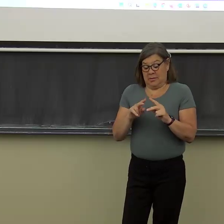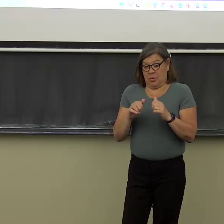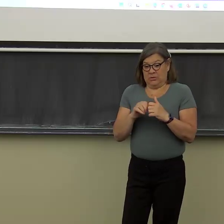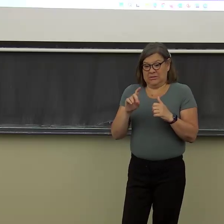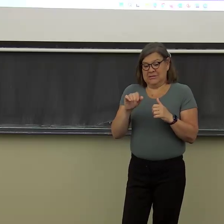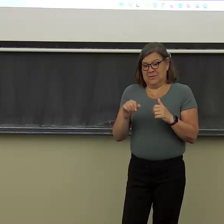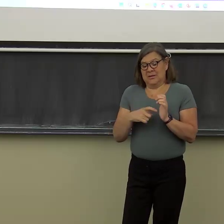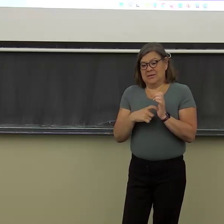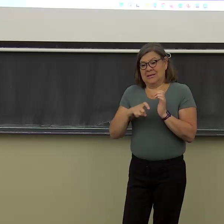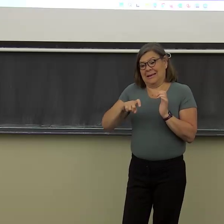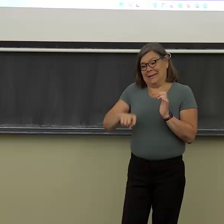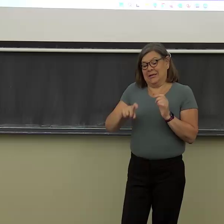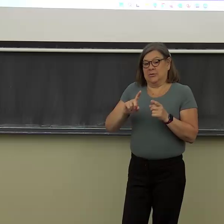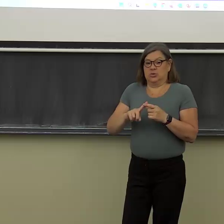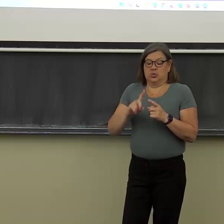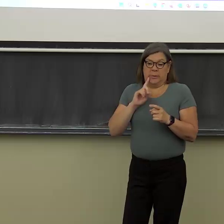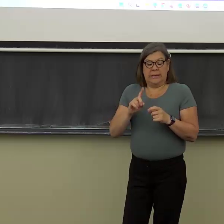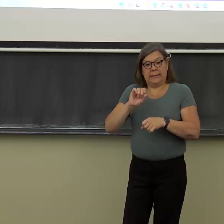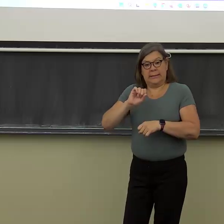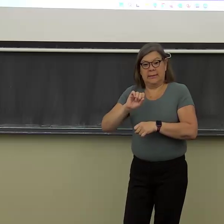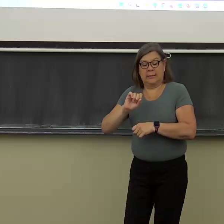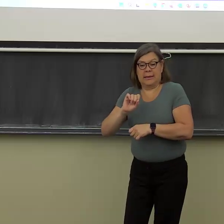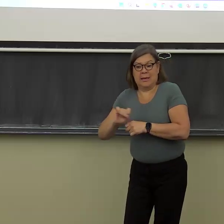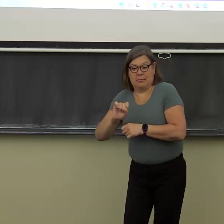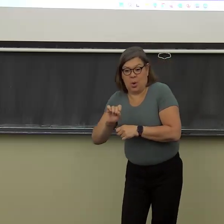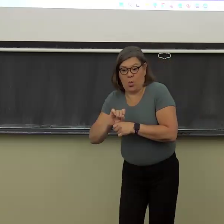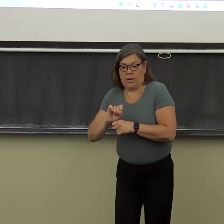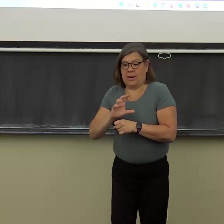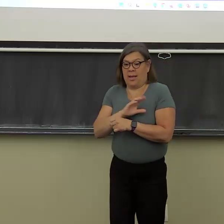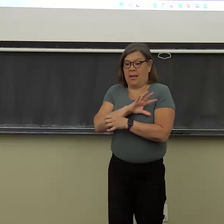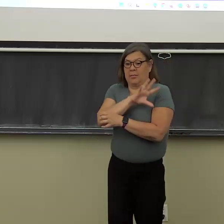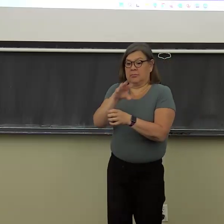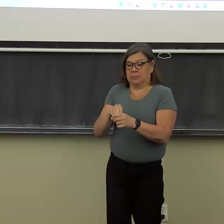disabilities need to be employed and need to be part of